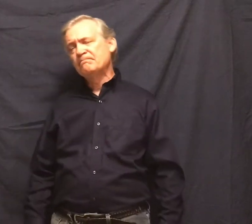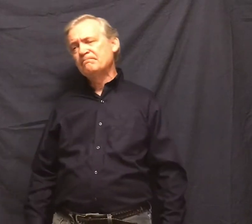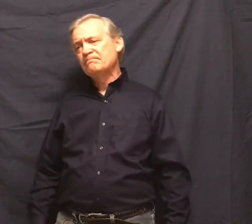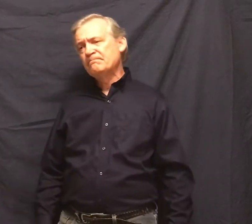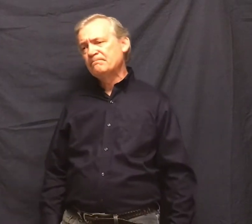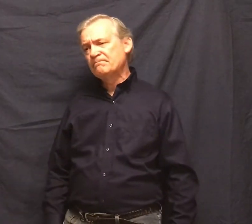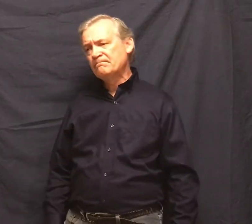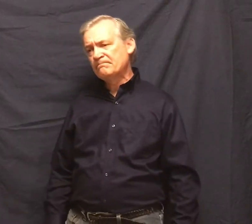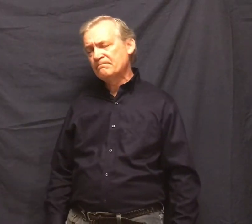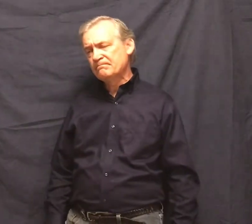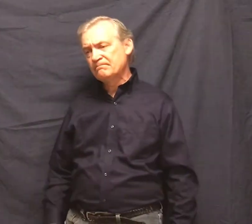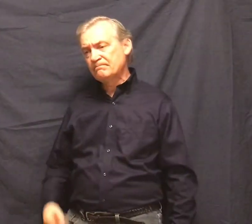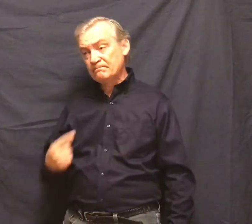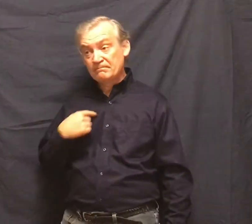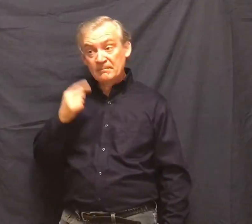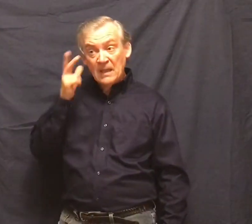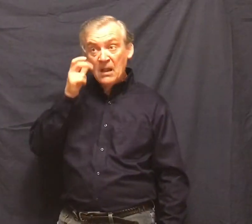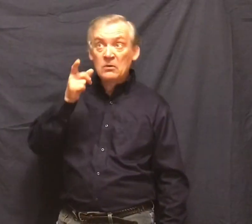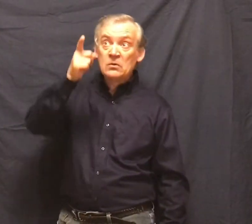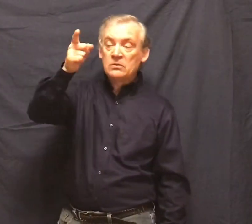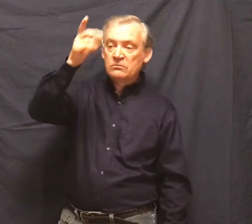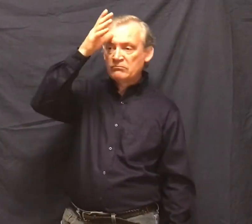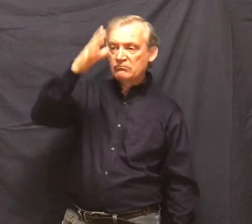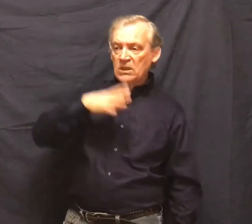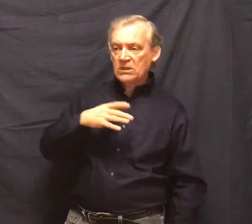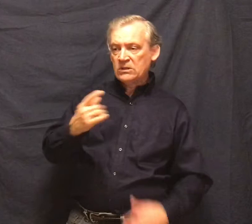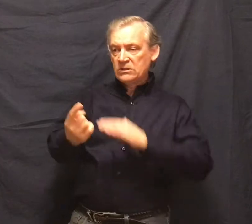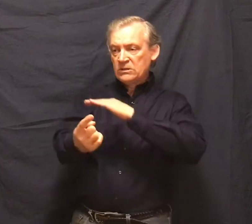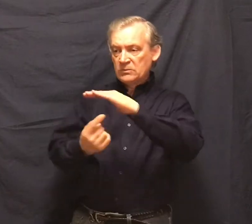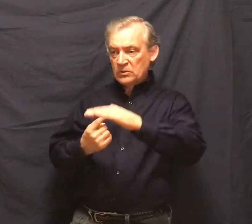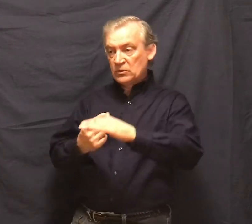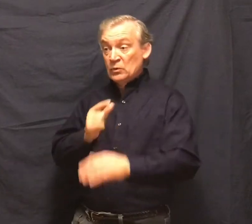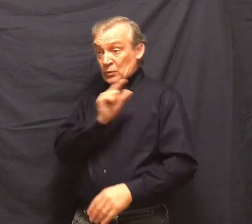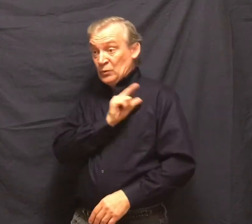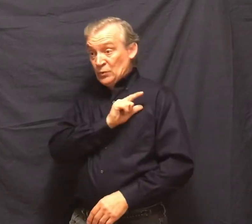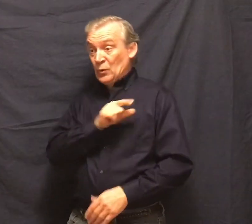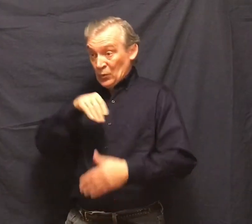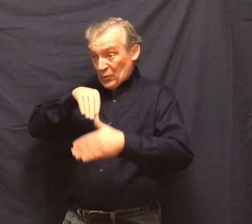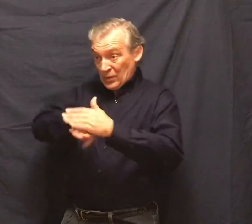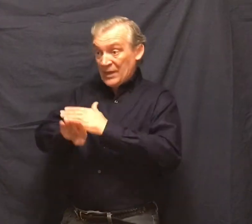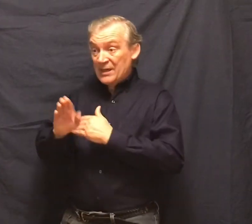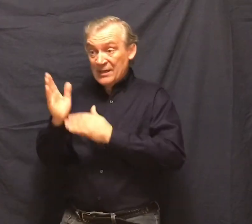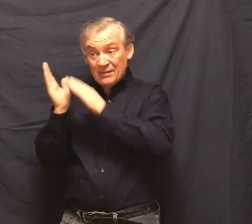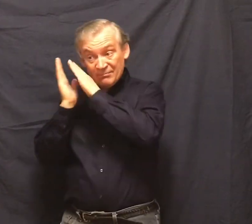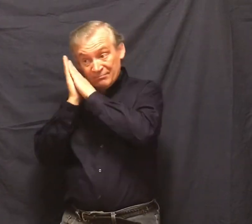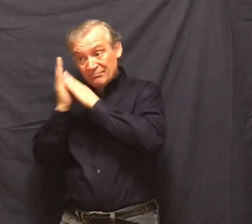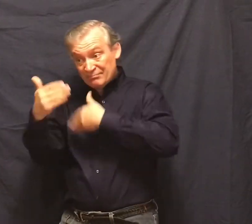I just heard the guys coming in. George will be in the bunkhouse right now, I bet.